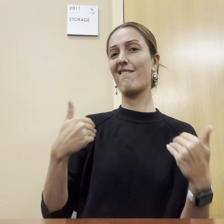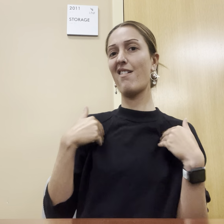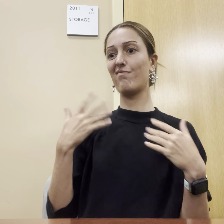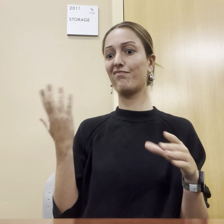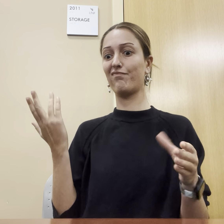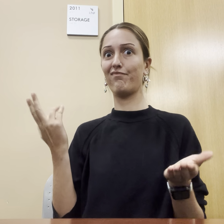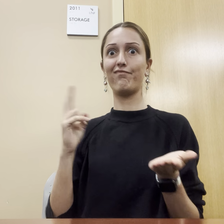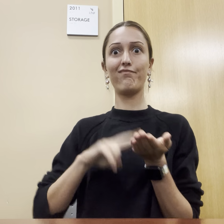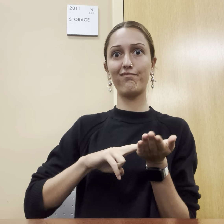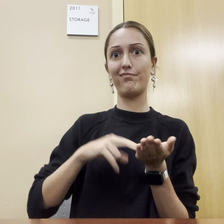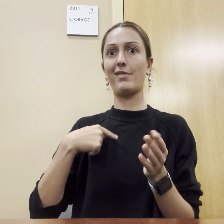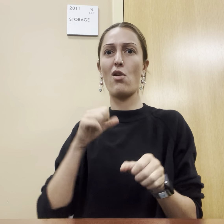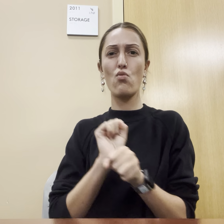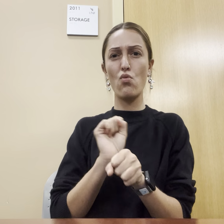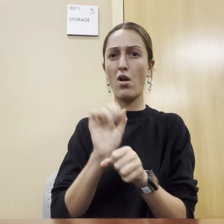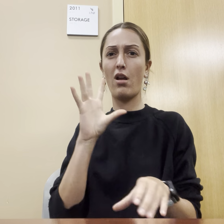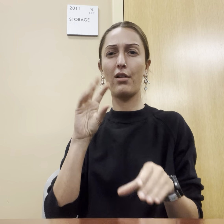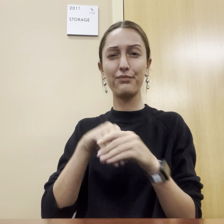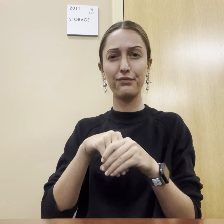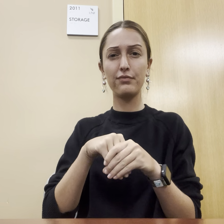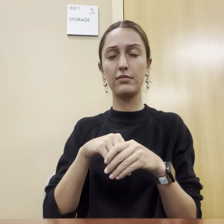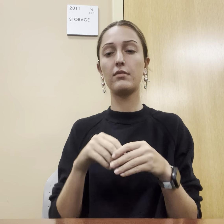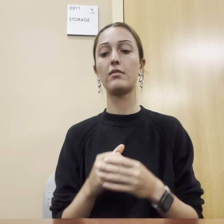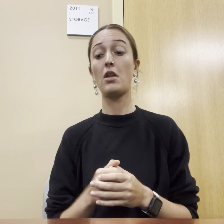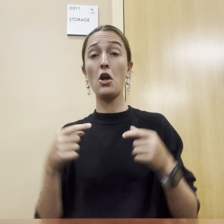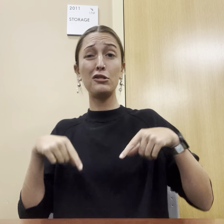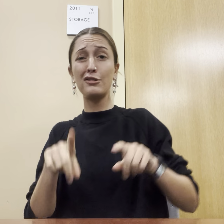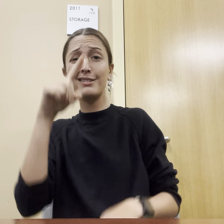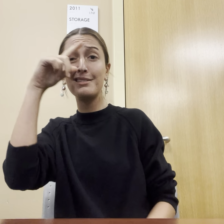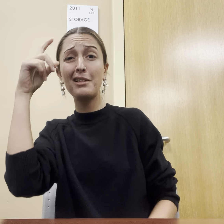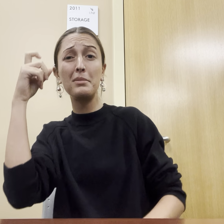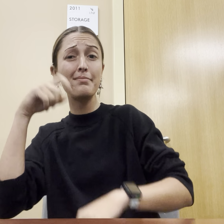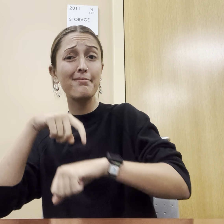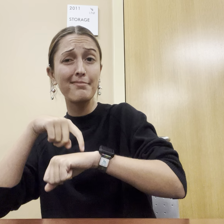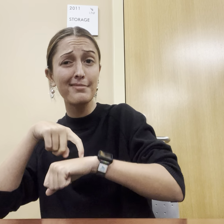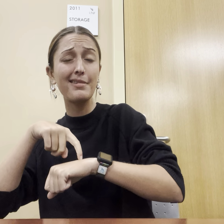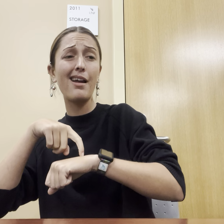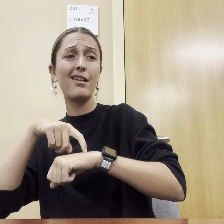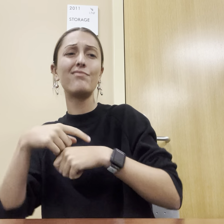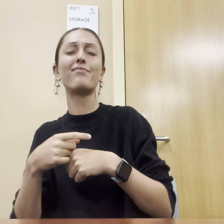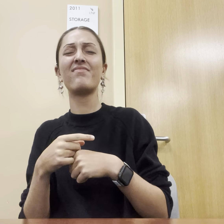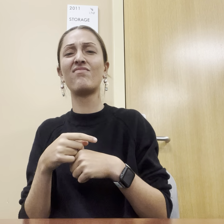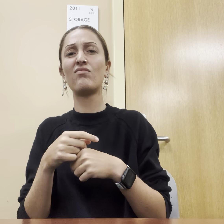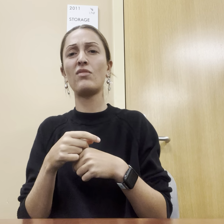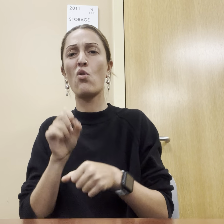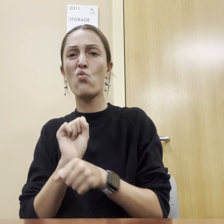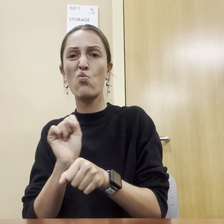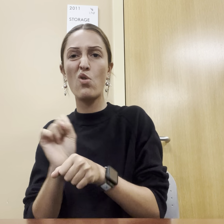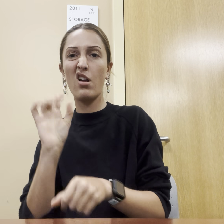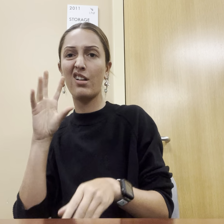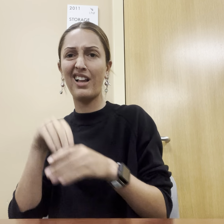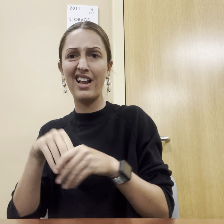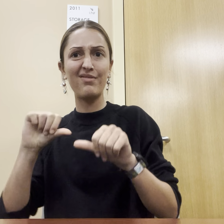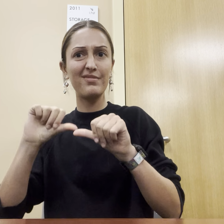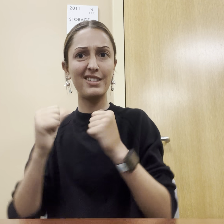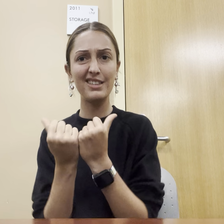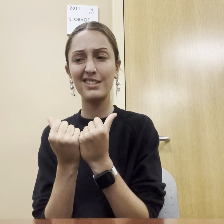you, maybe not yet, summer's a little harder to get work just because all the educational interpreters are off. So that's when it's really important, especially to have